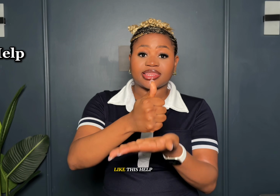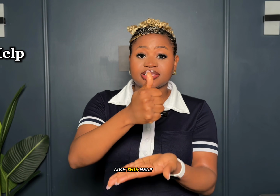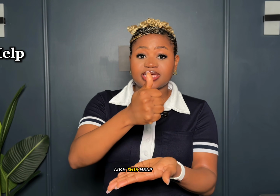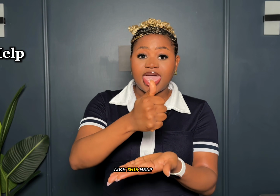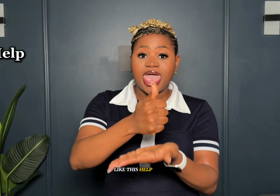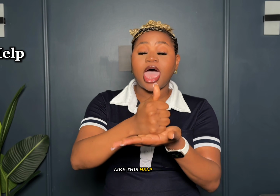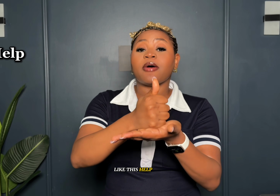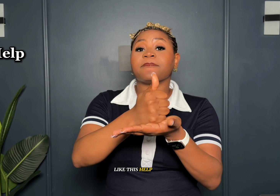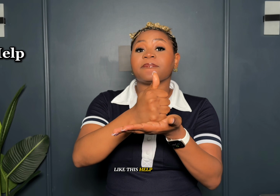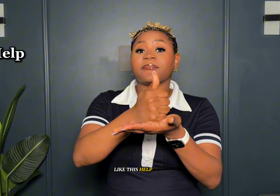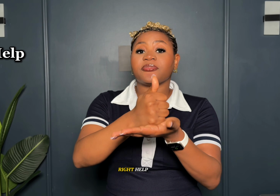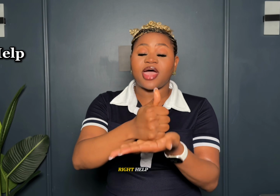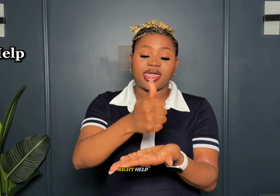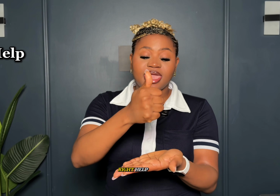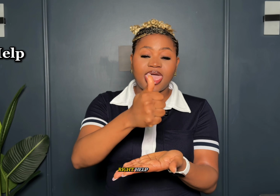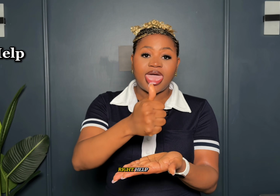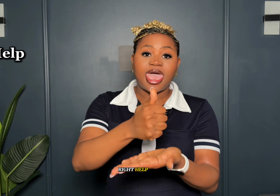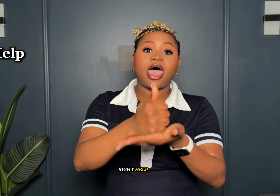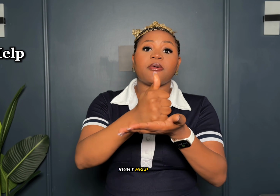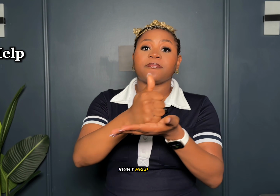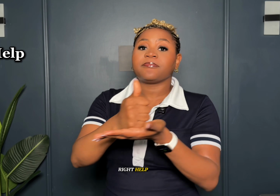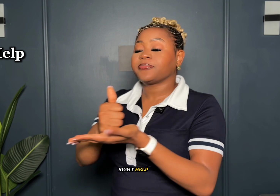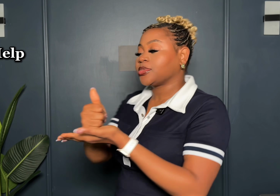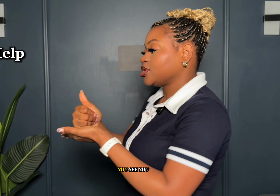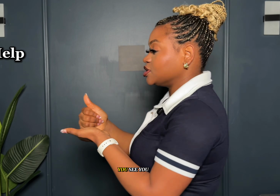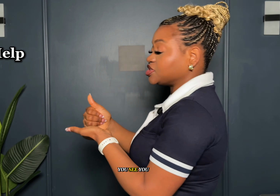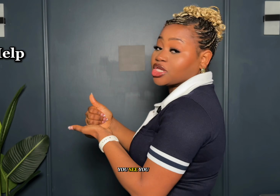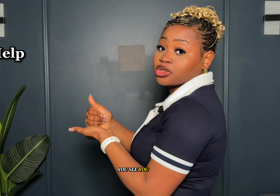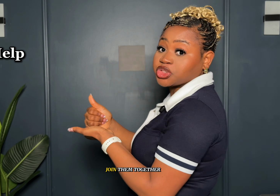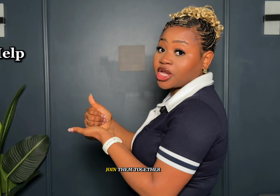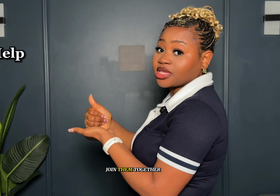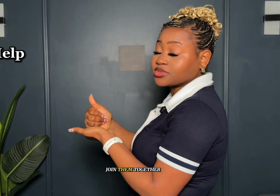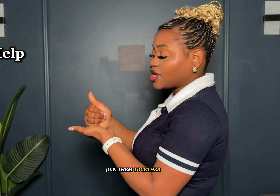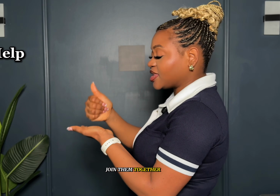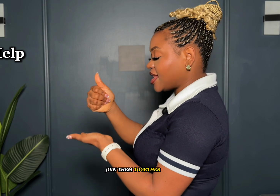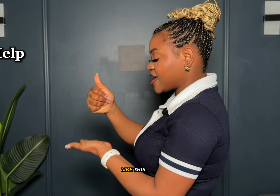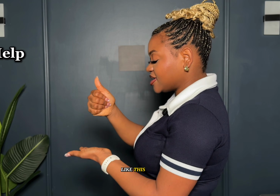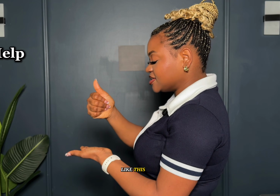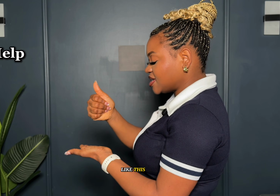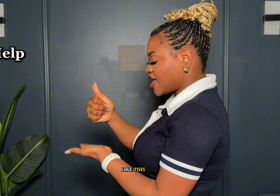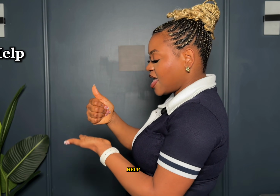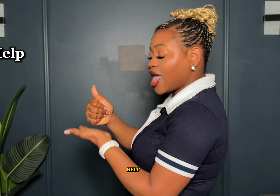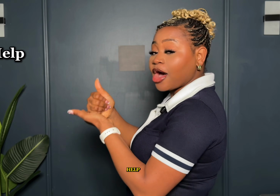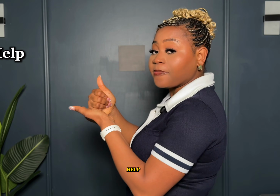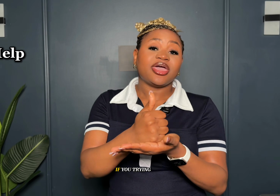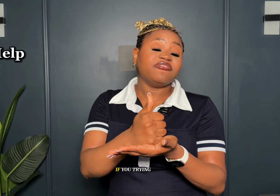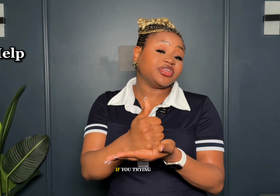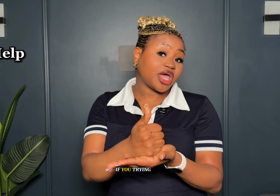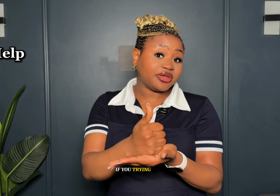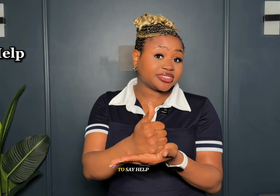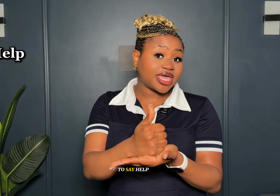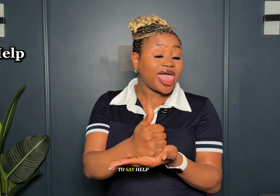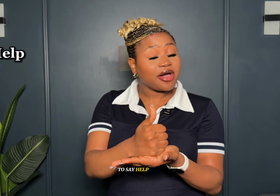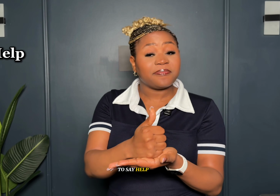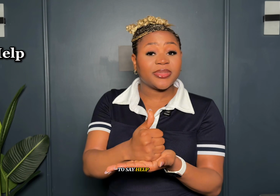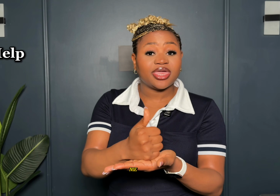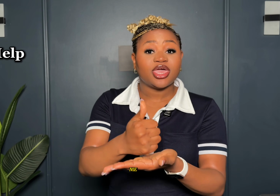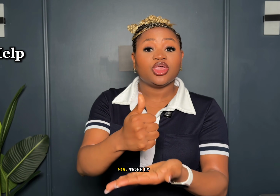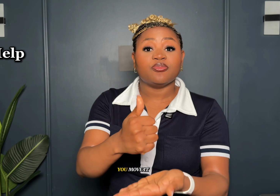this. Help. Right? Help. You see, you join them together like this. Help. If you're trying to say help me, you move